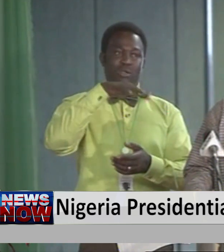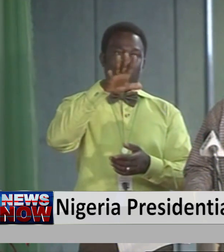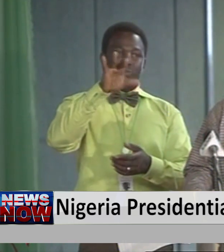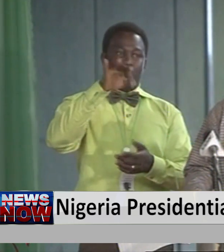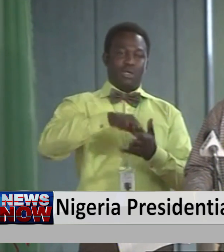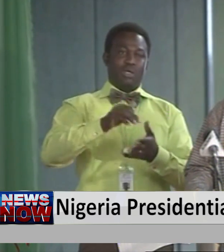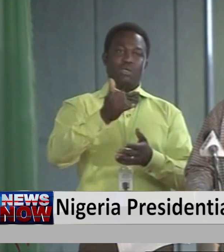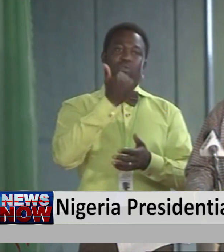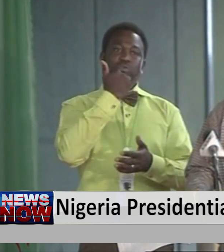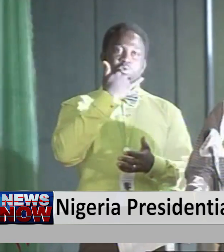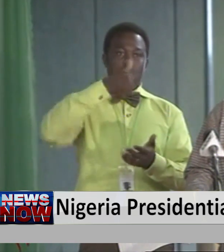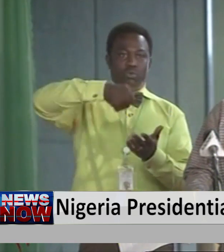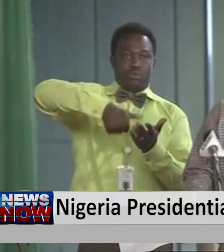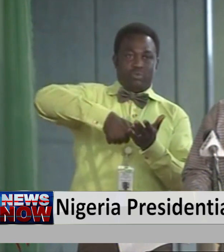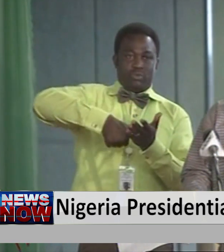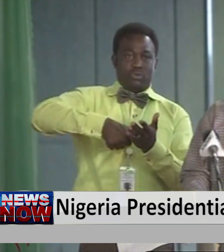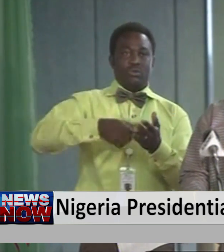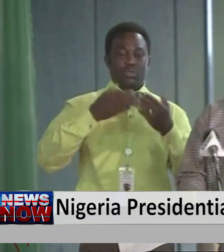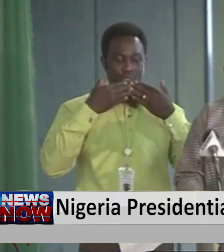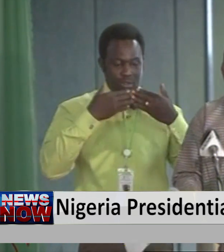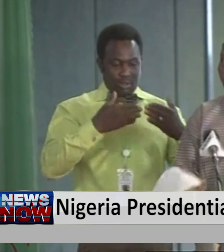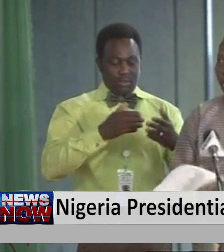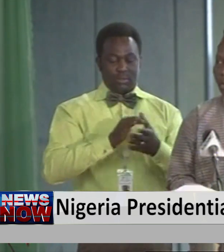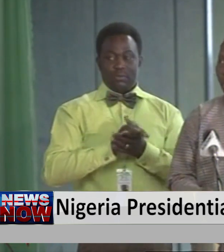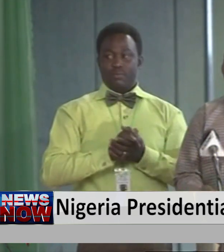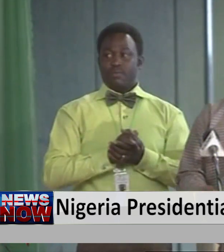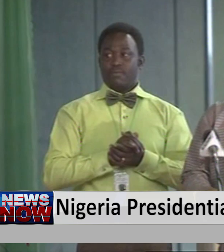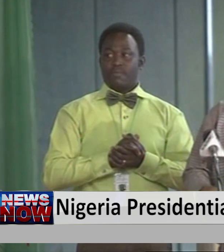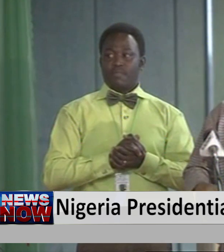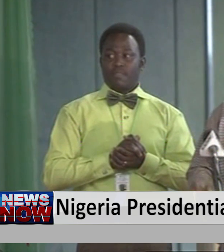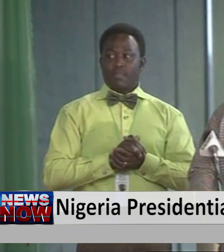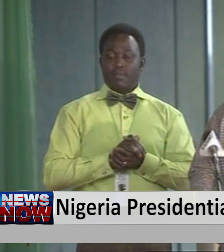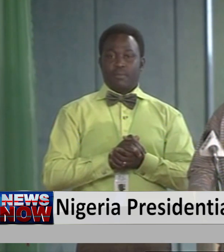8,759 rejected votes. All right, thank you. Over.